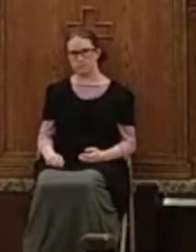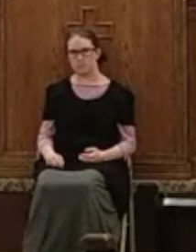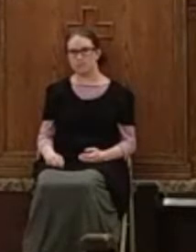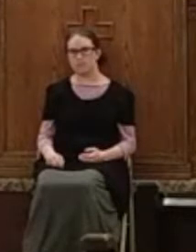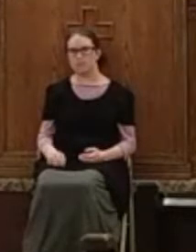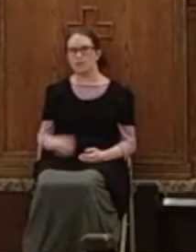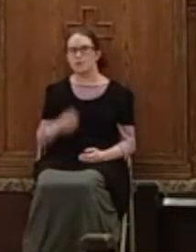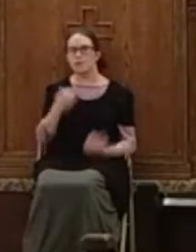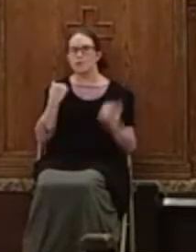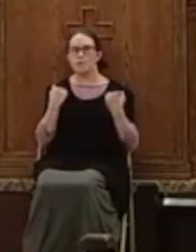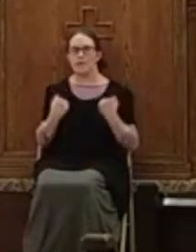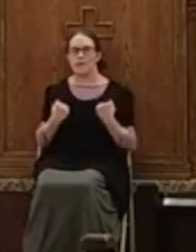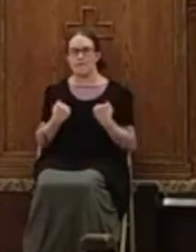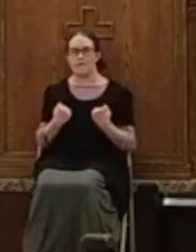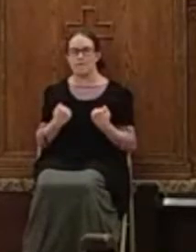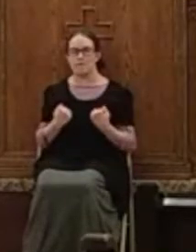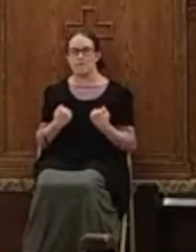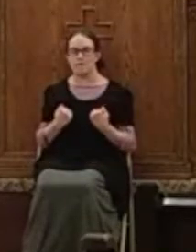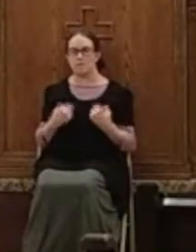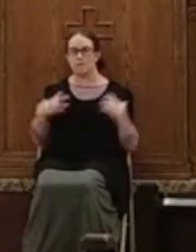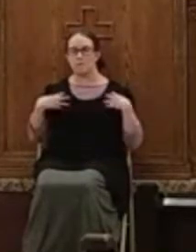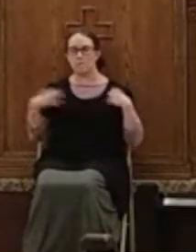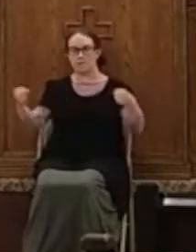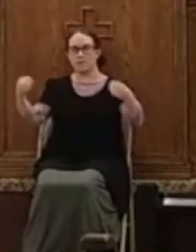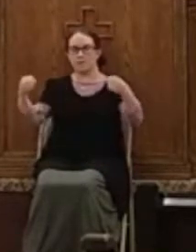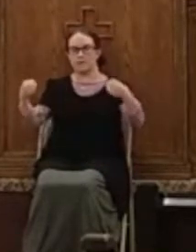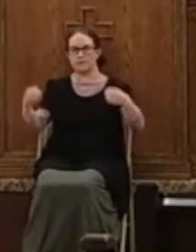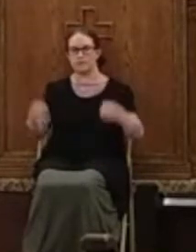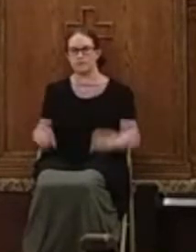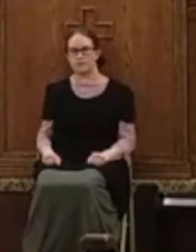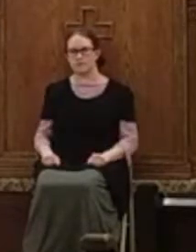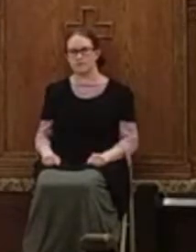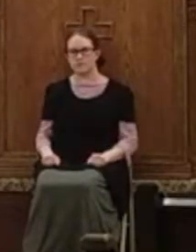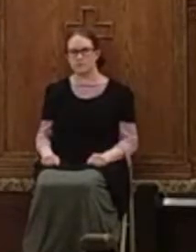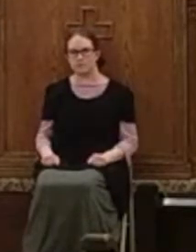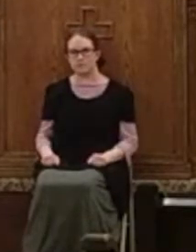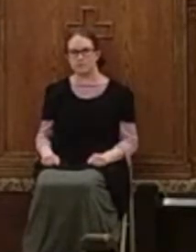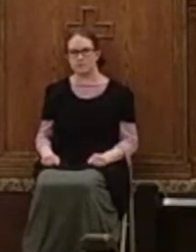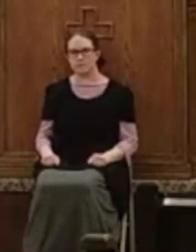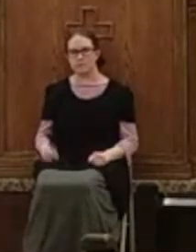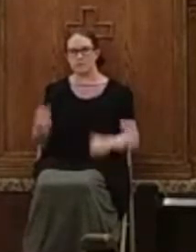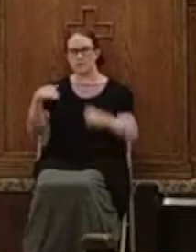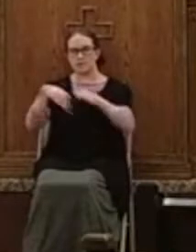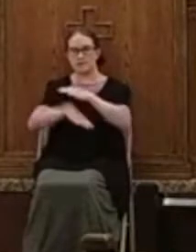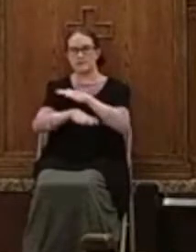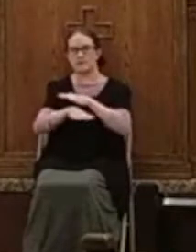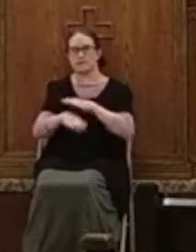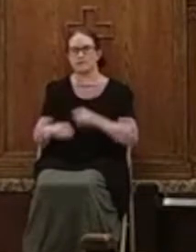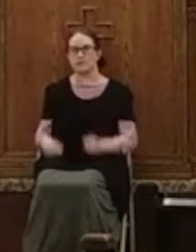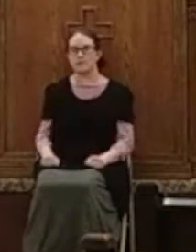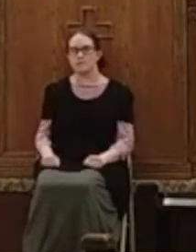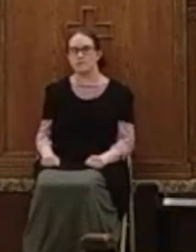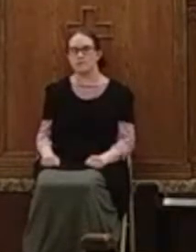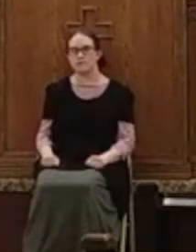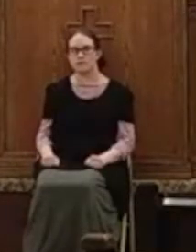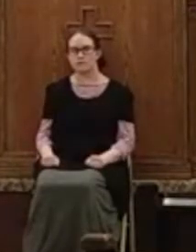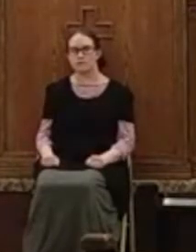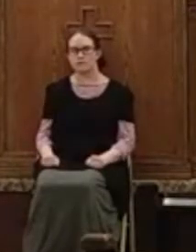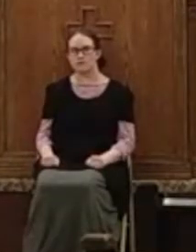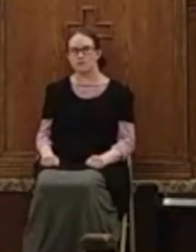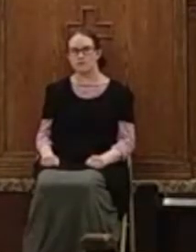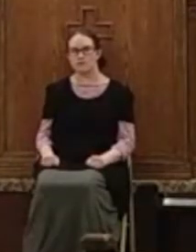In whom we have boldness and access